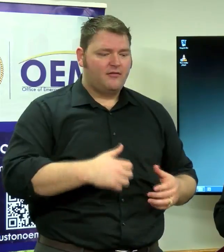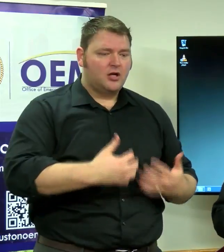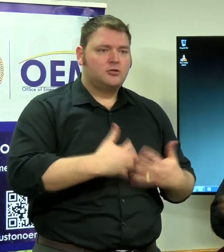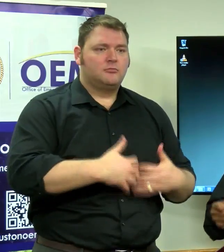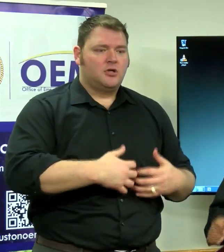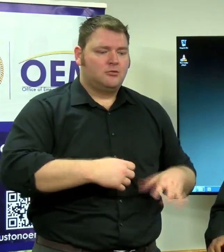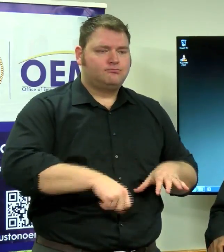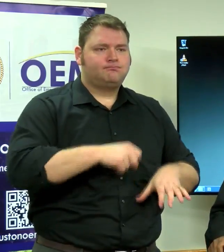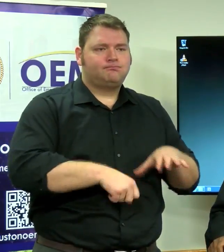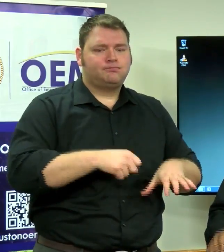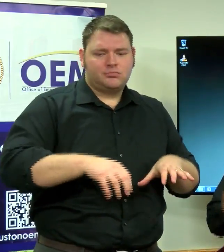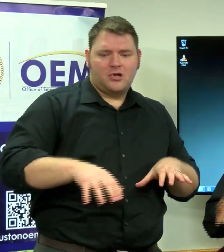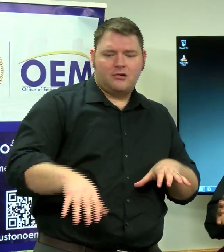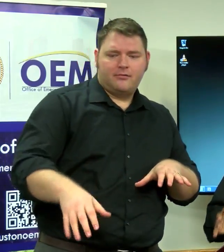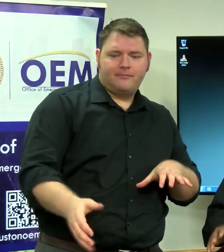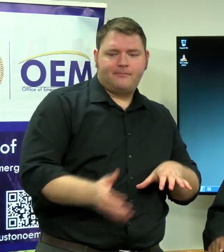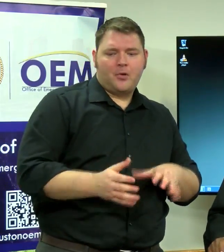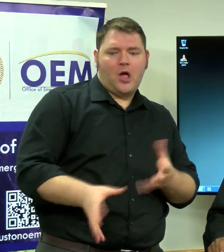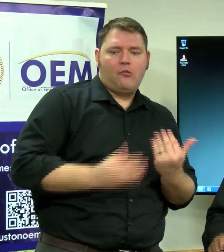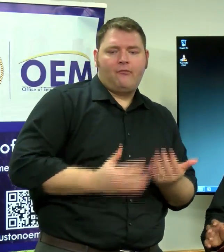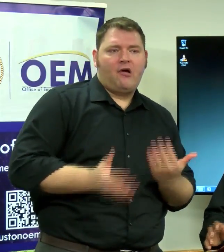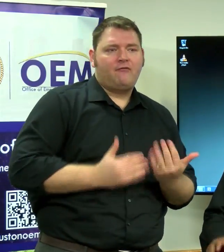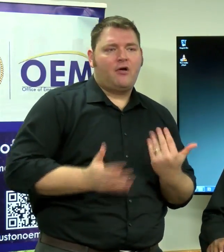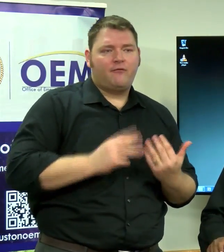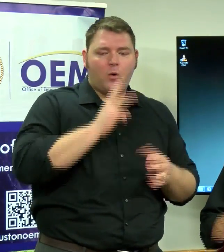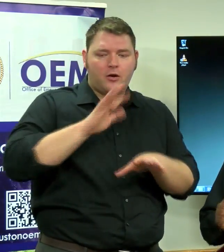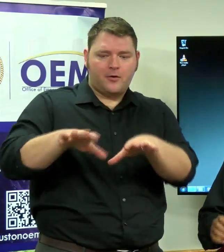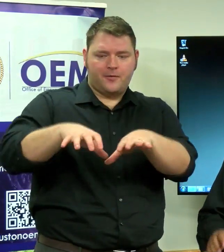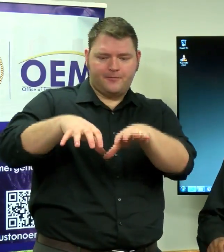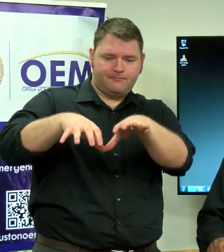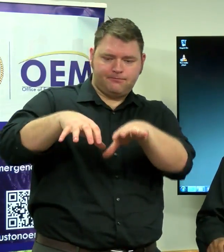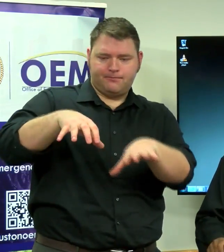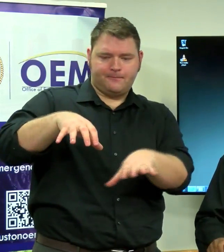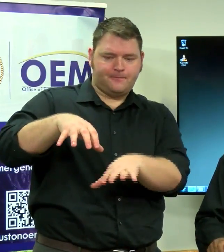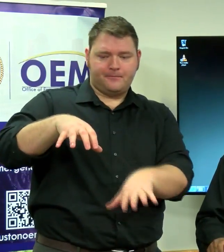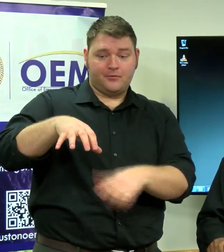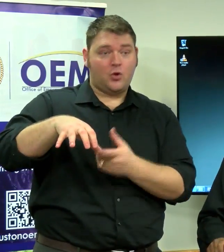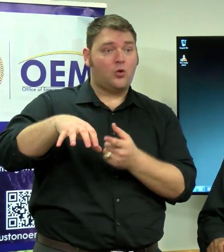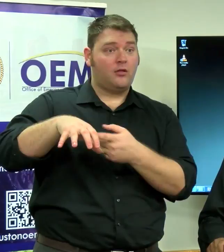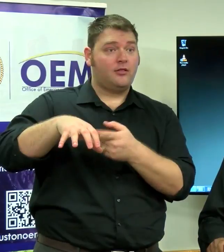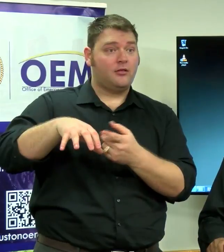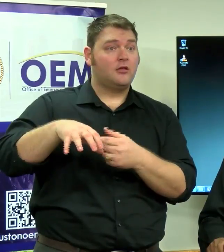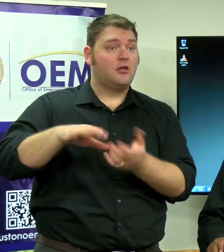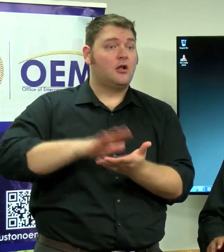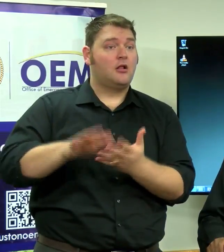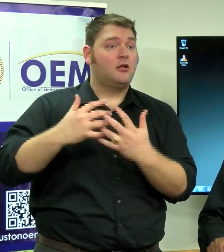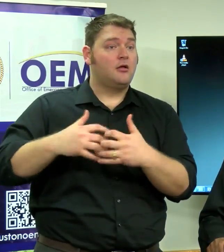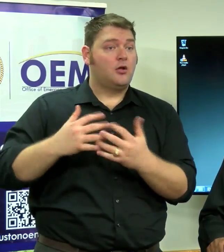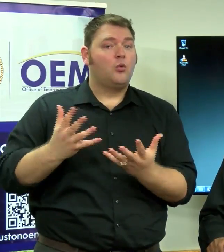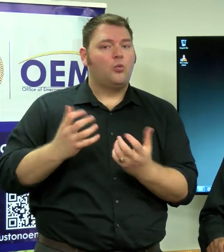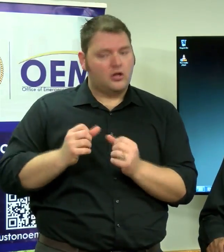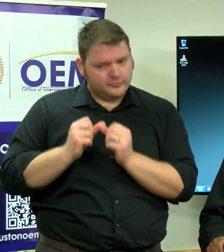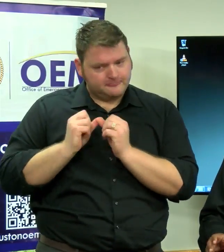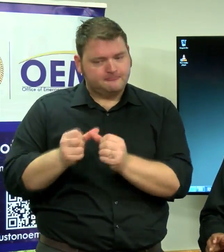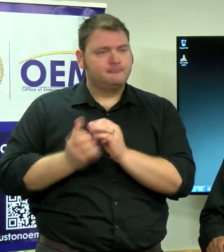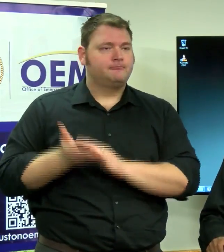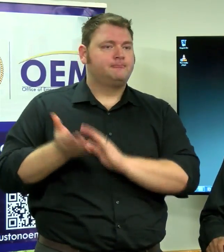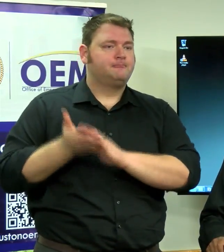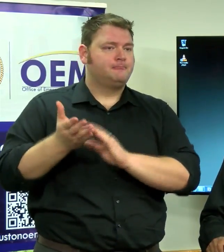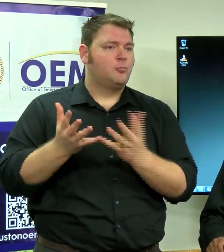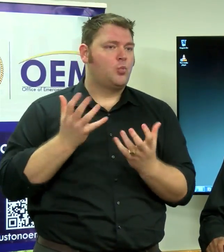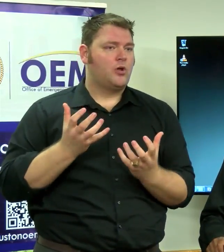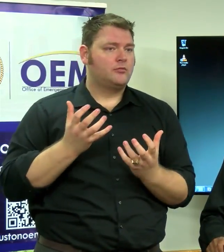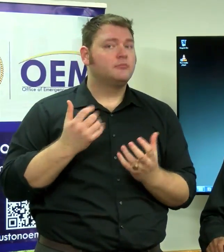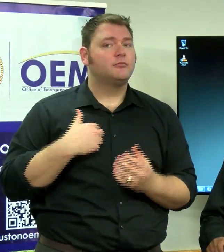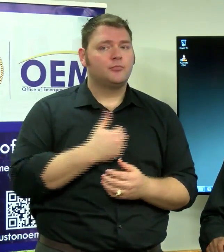in to get that water out, to keep it functioning. That's the goal, is to keep it functioning. But, we shall see. I will